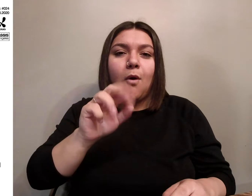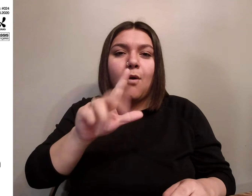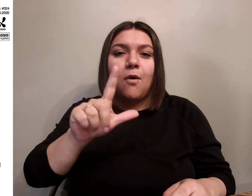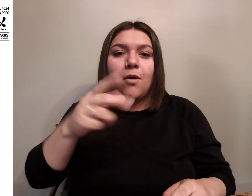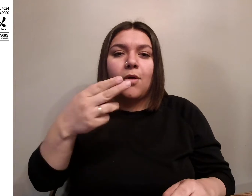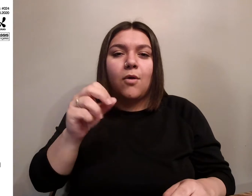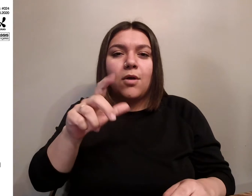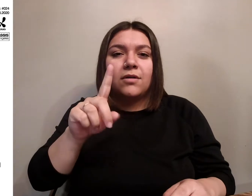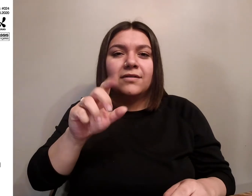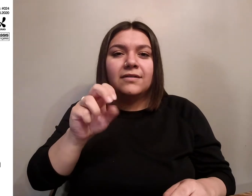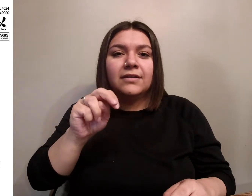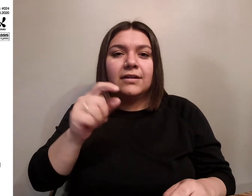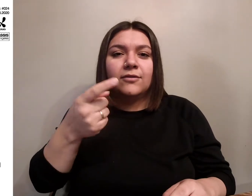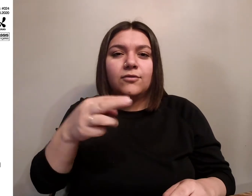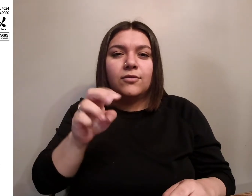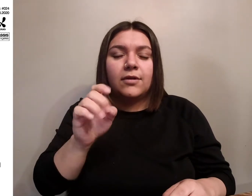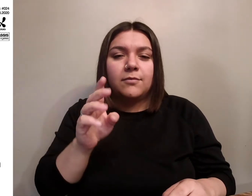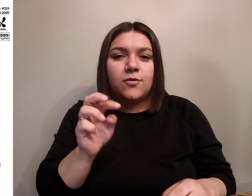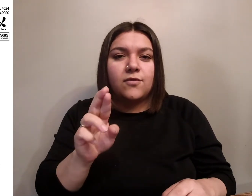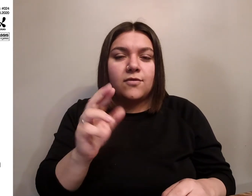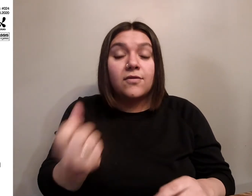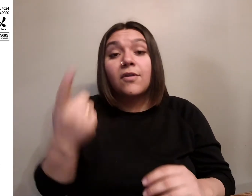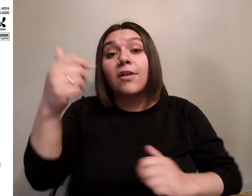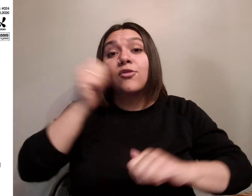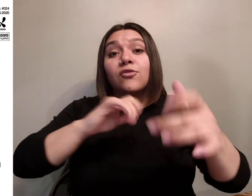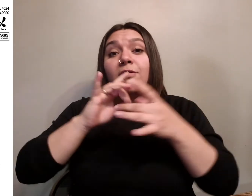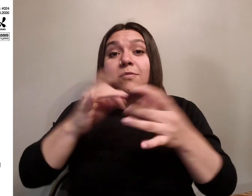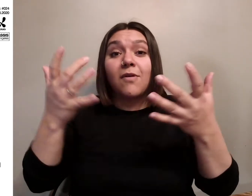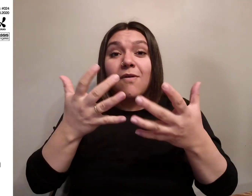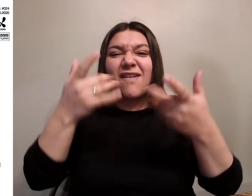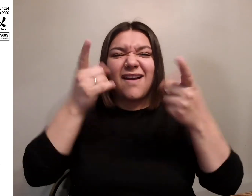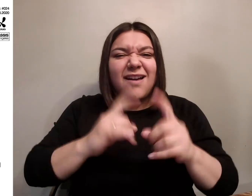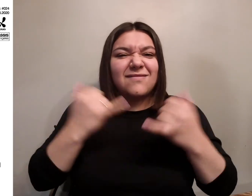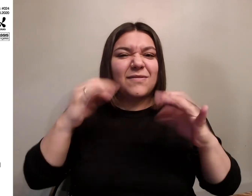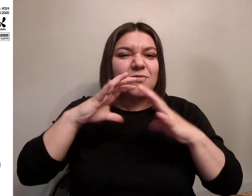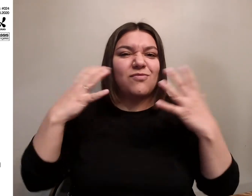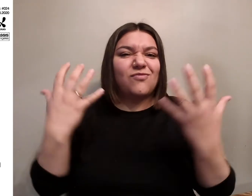shifting paradigms in the era of social distancing.